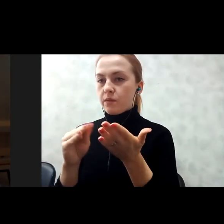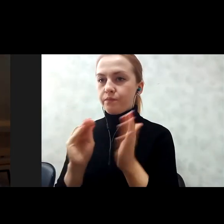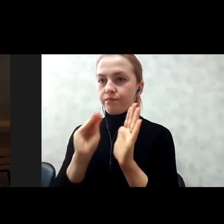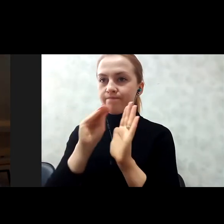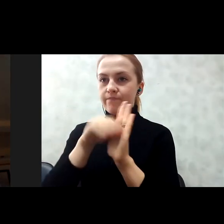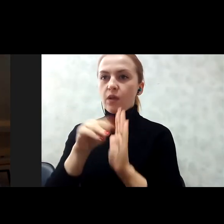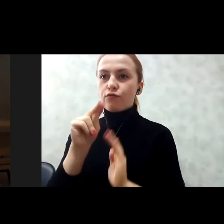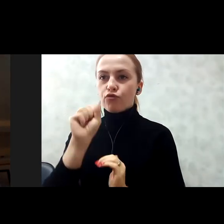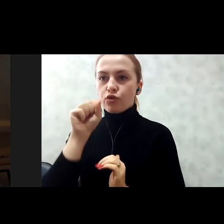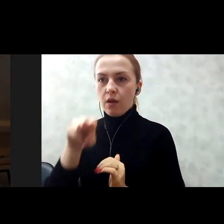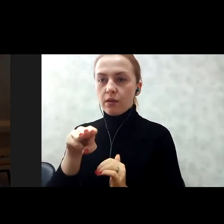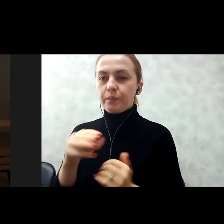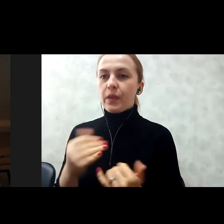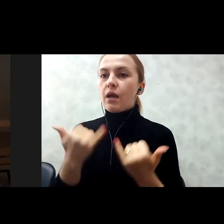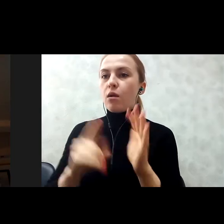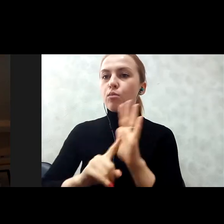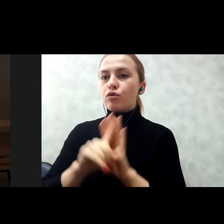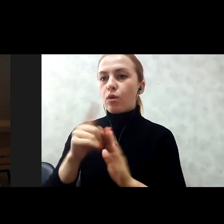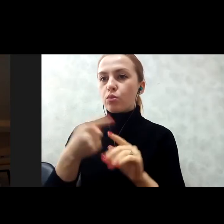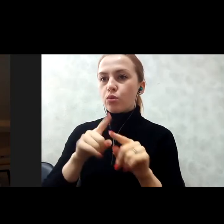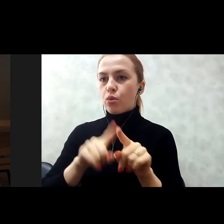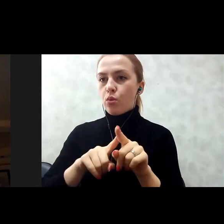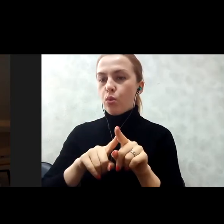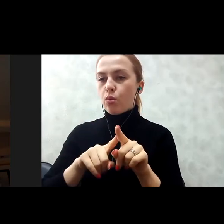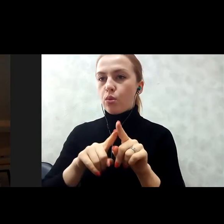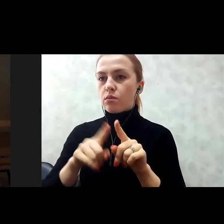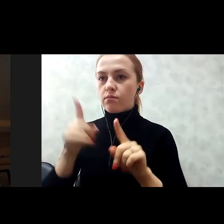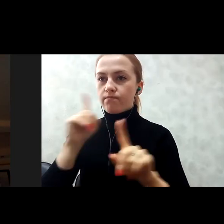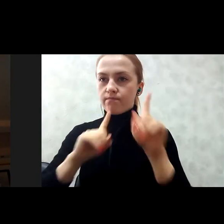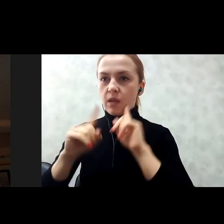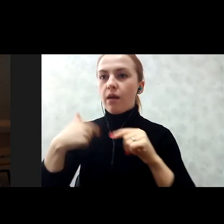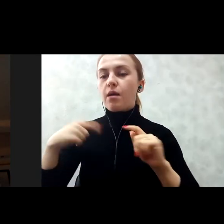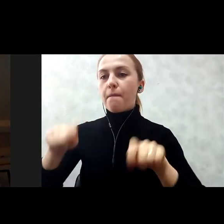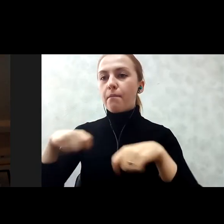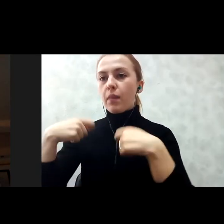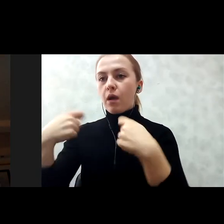The same information will be also posted in the chat.